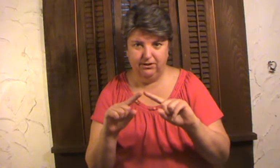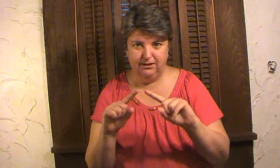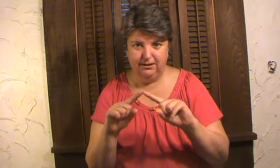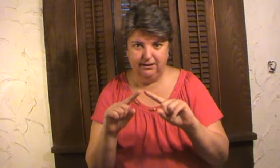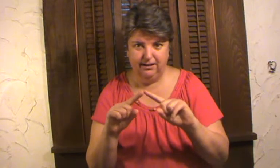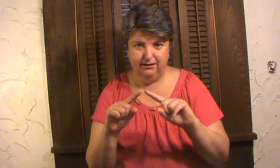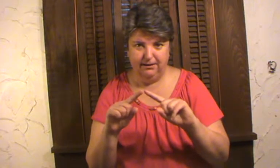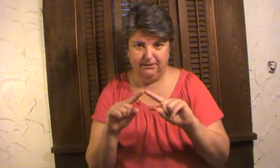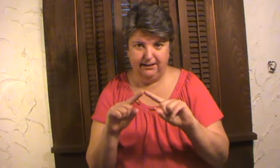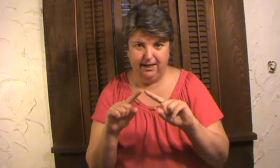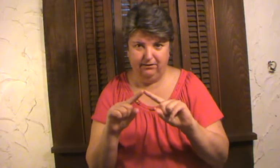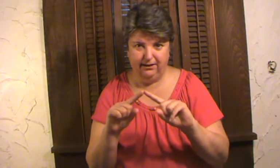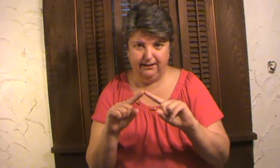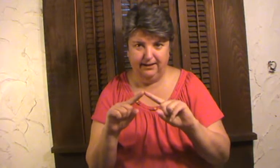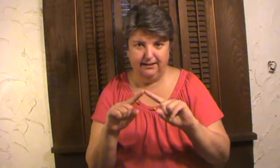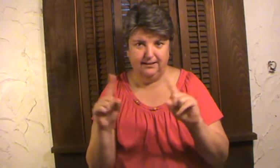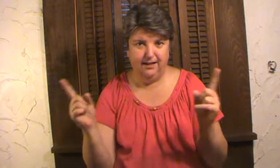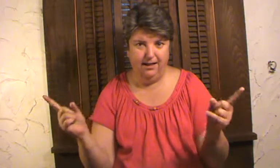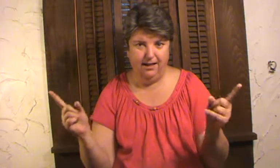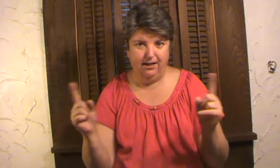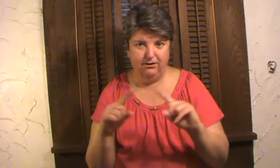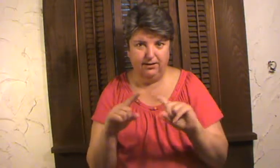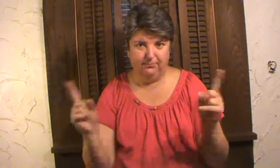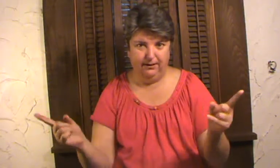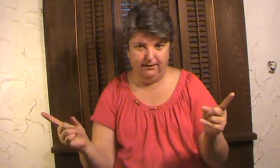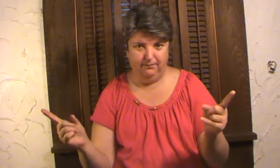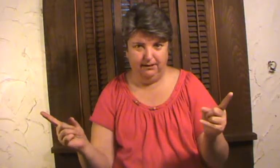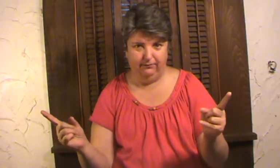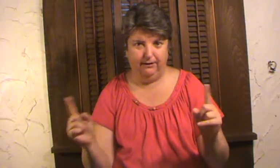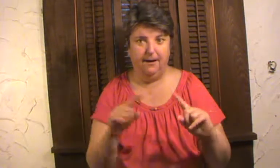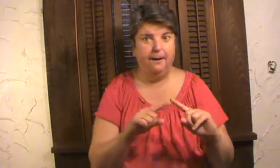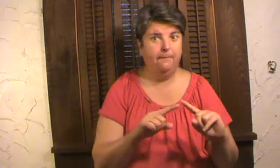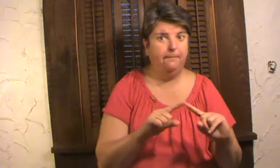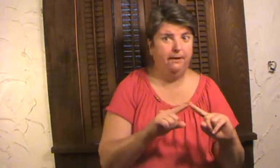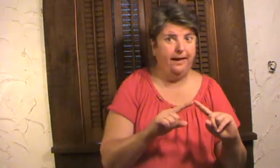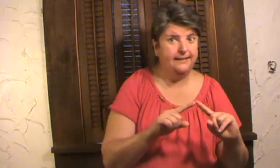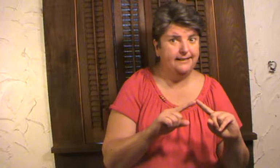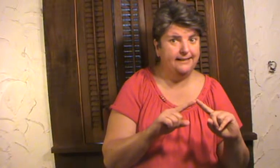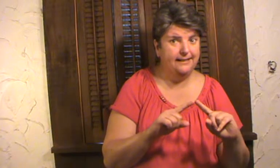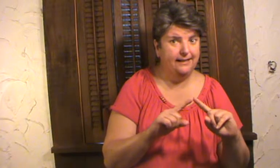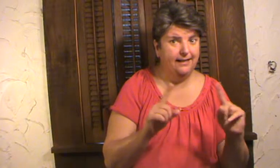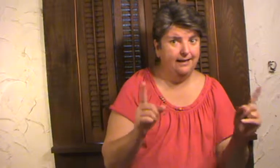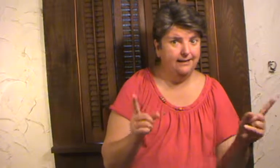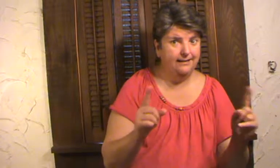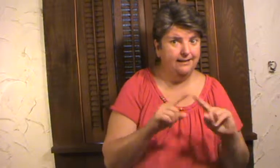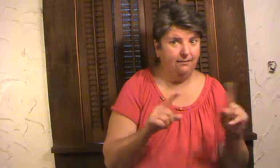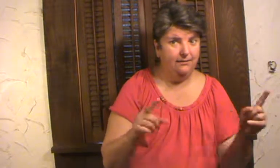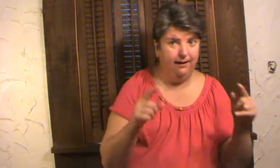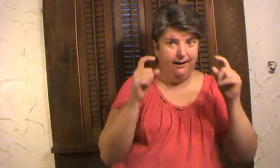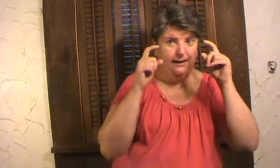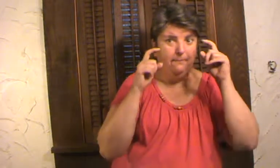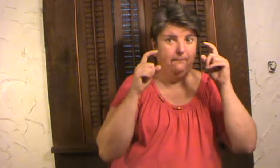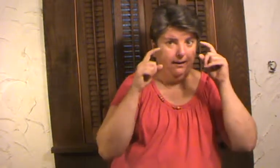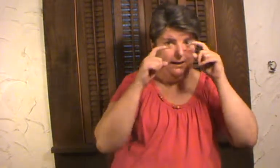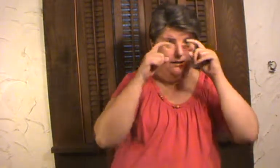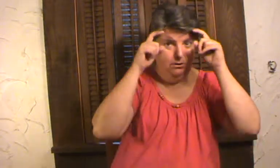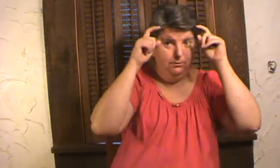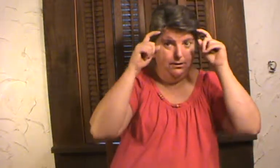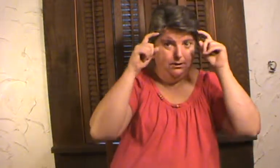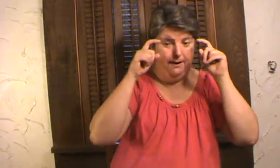fingers tips together like this, and you separate them, different. But, it's the same sign, but you raise your